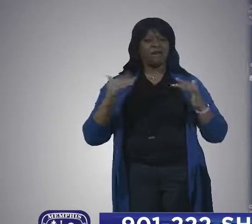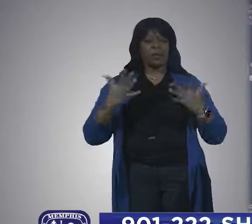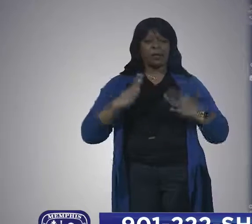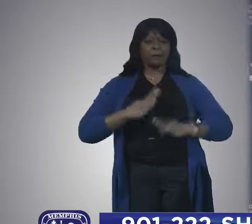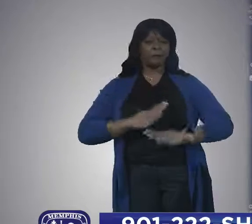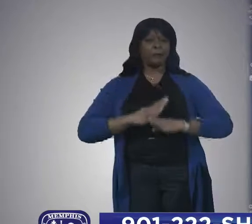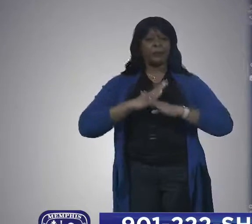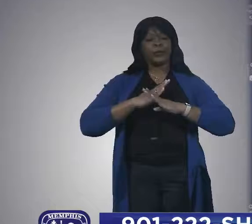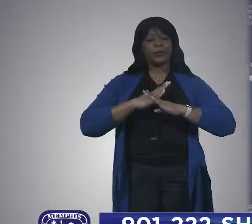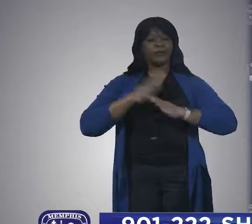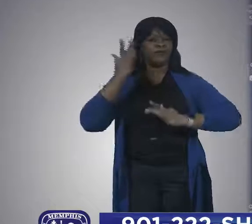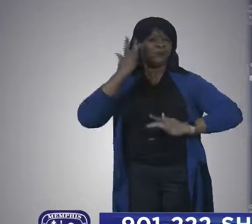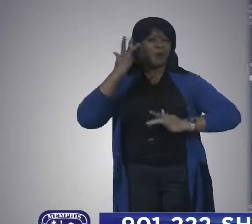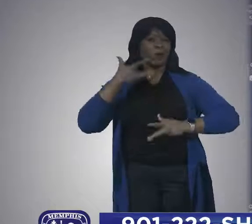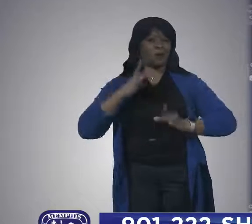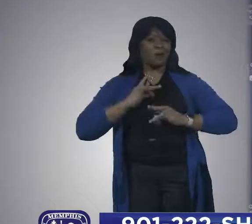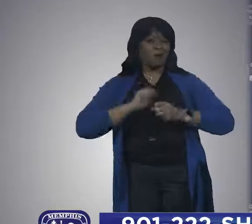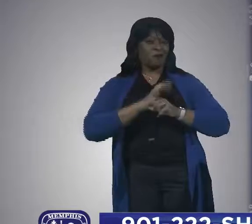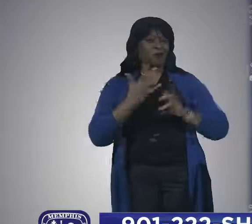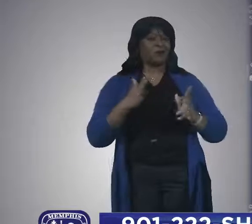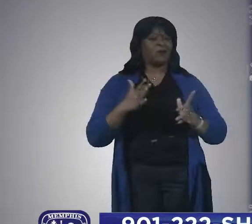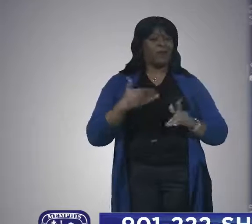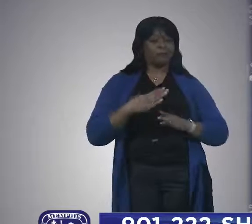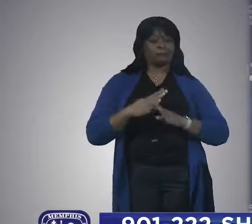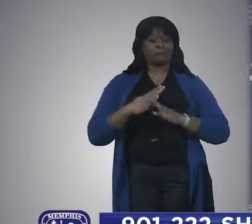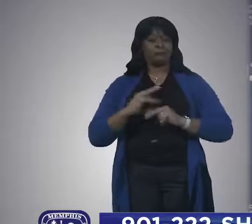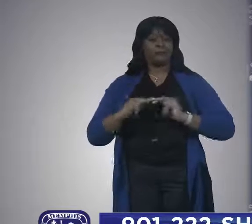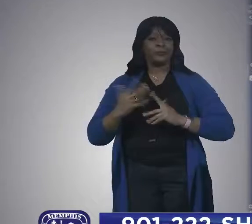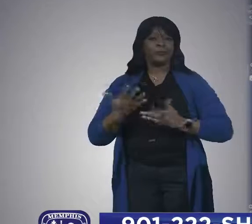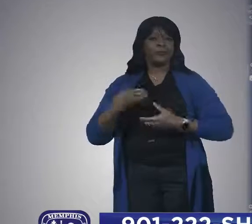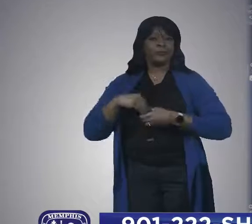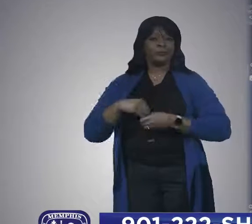immunity. And so